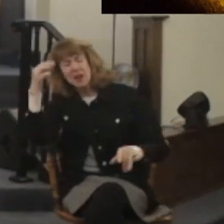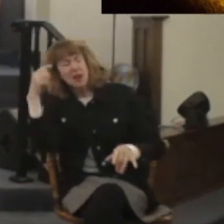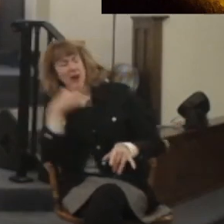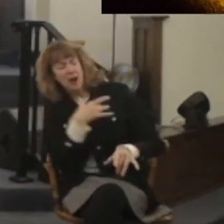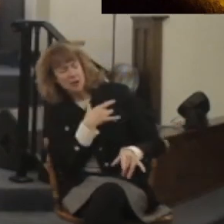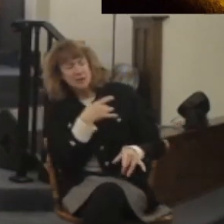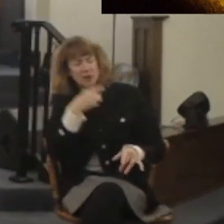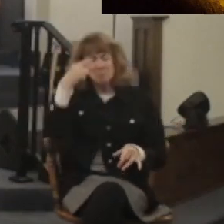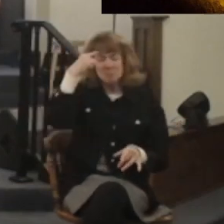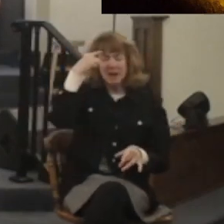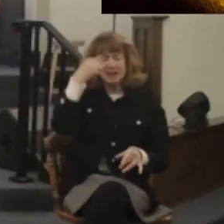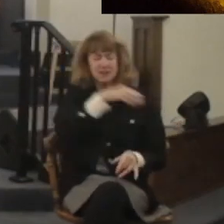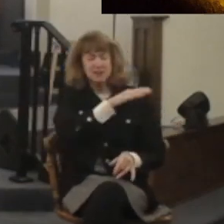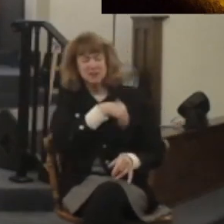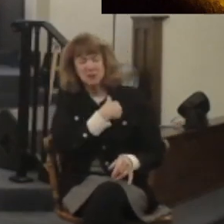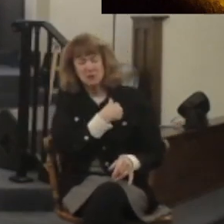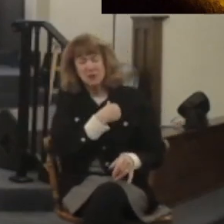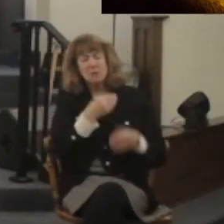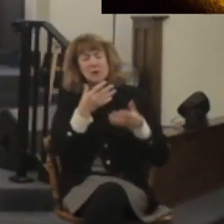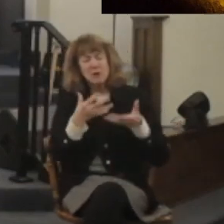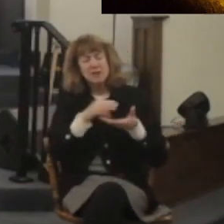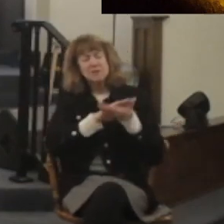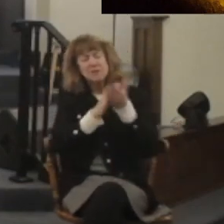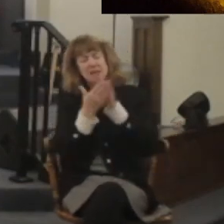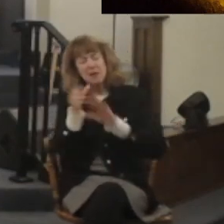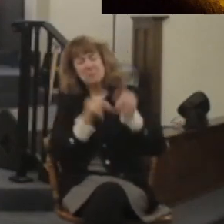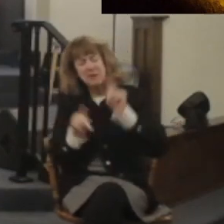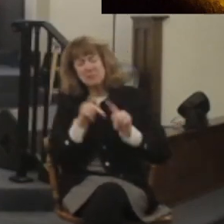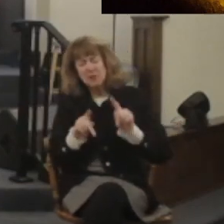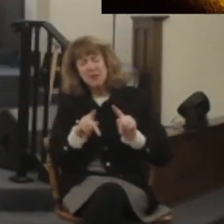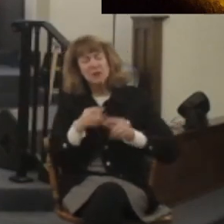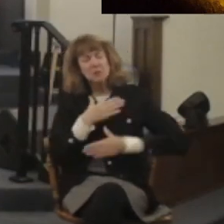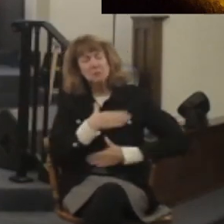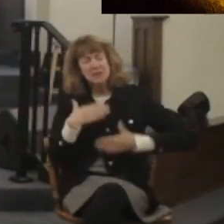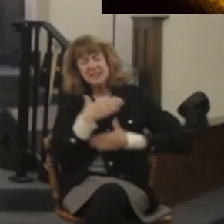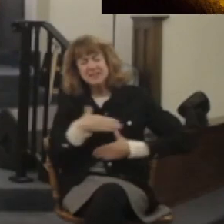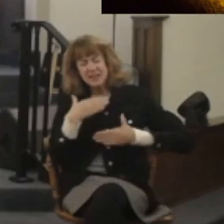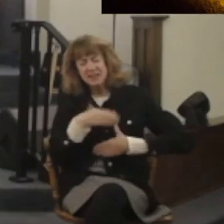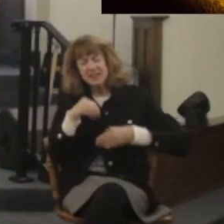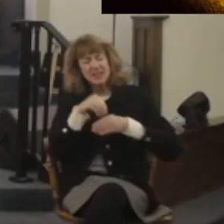who are pleasing in your sight.